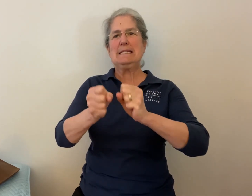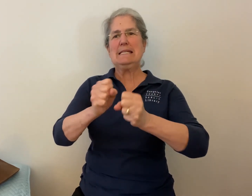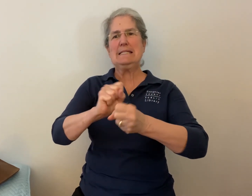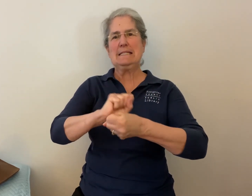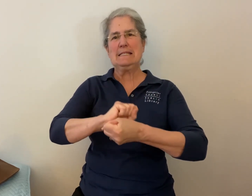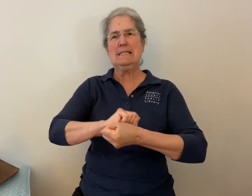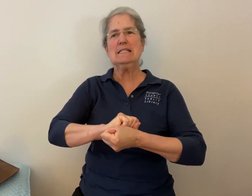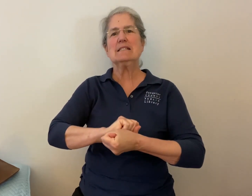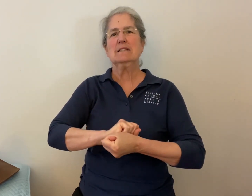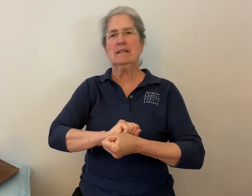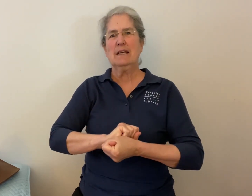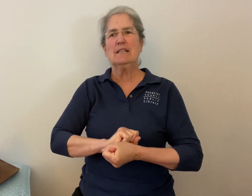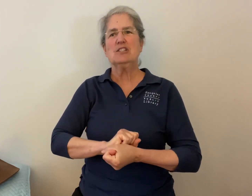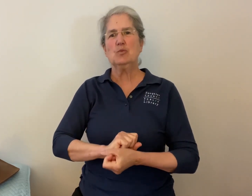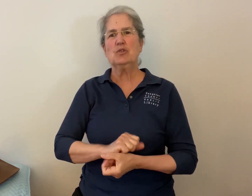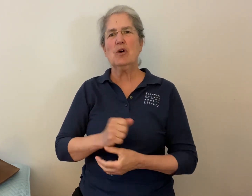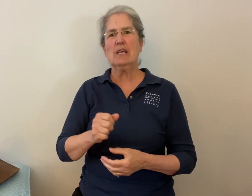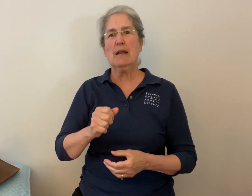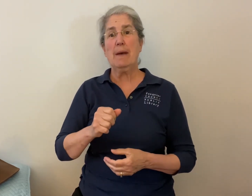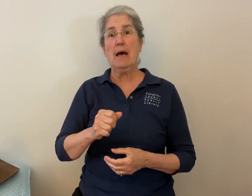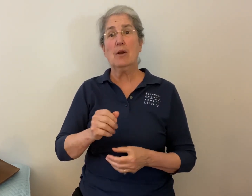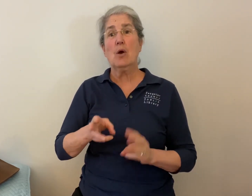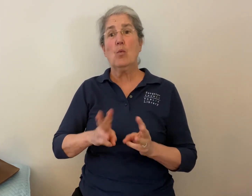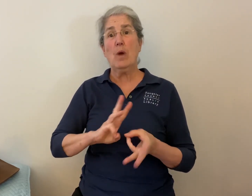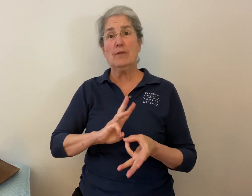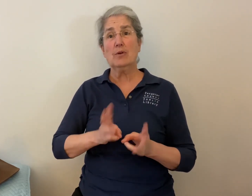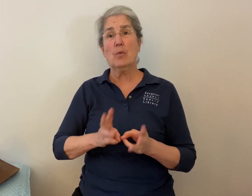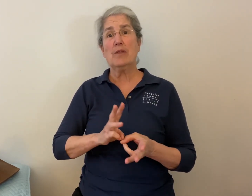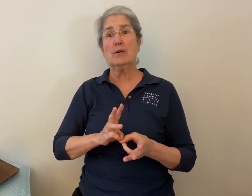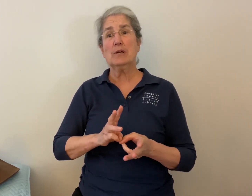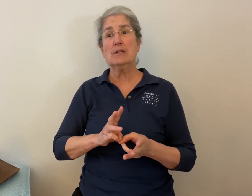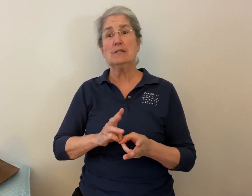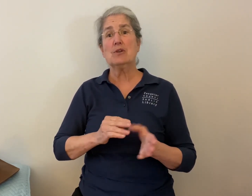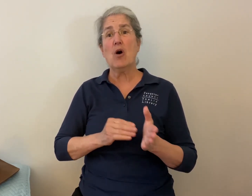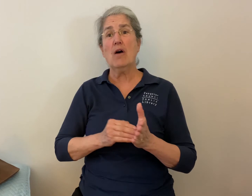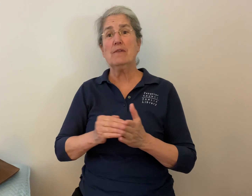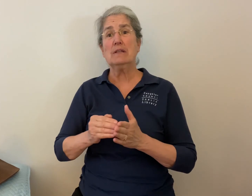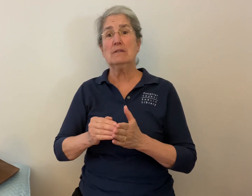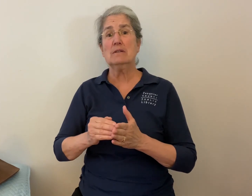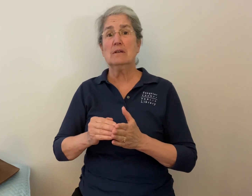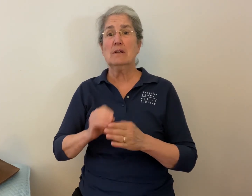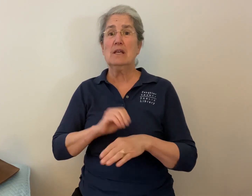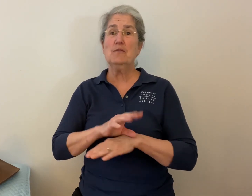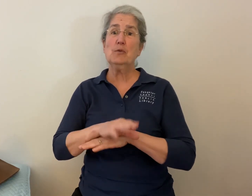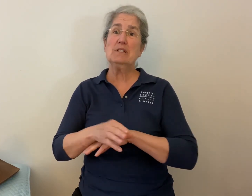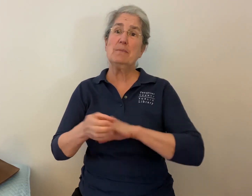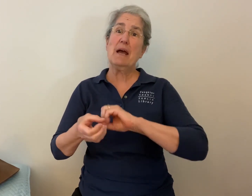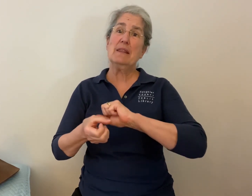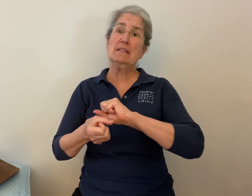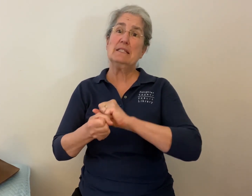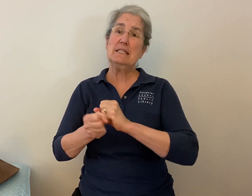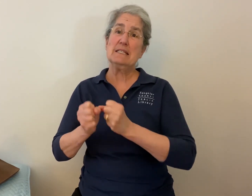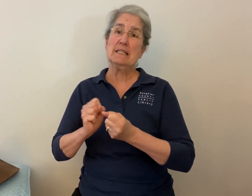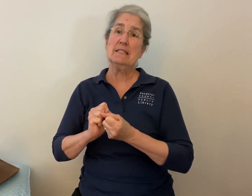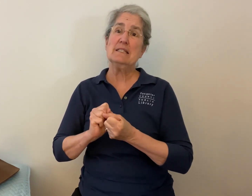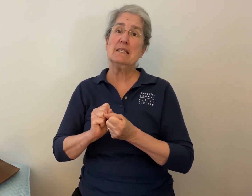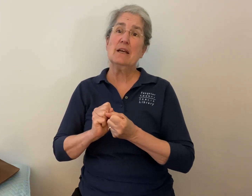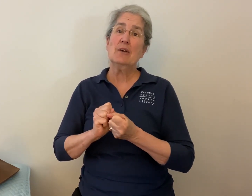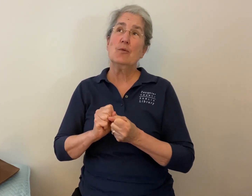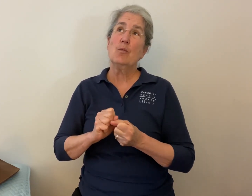seasons. Since we're talking about weather, weather is often influenced by the seasons. We'll